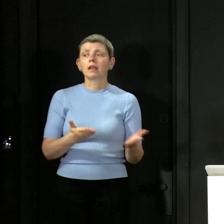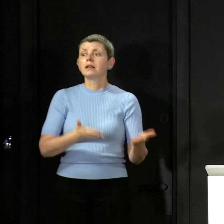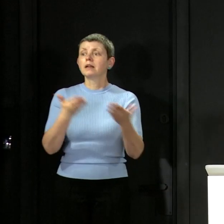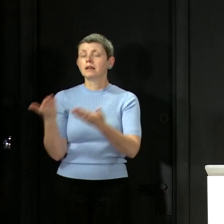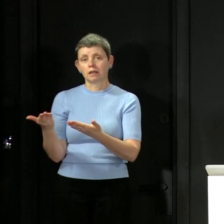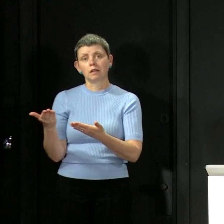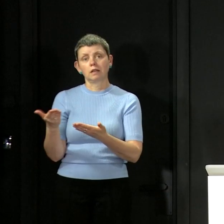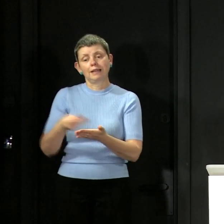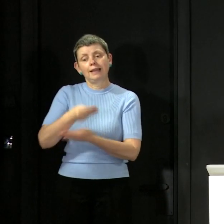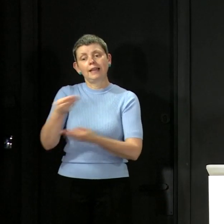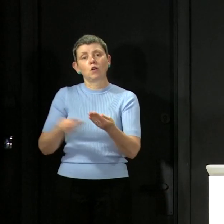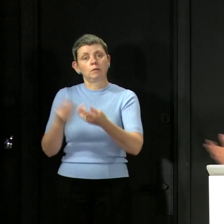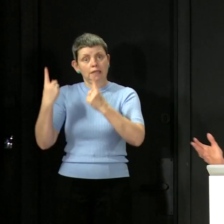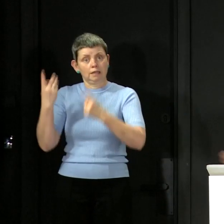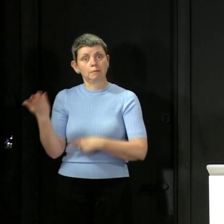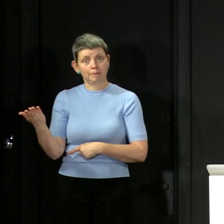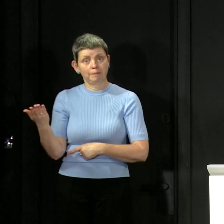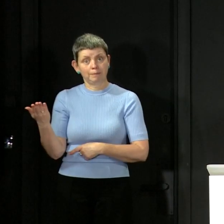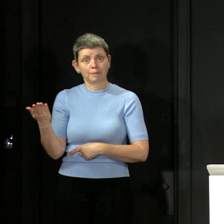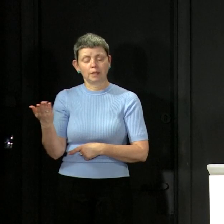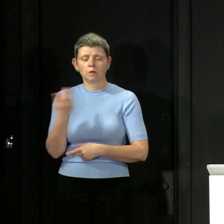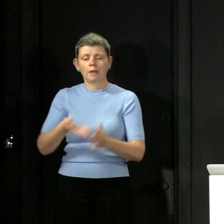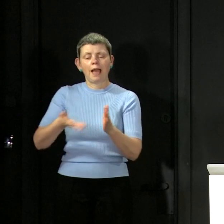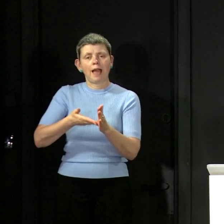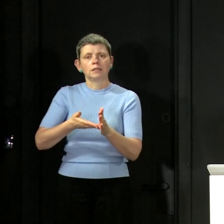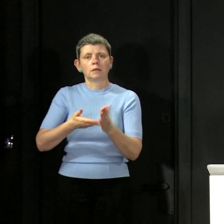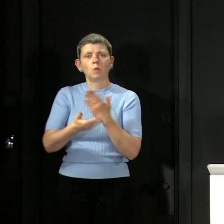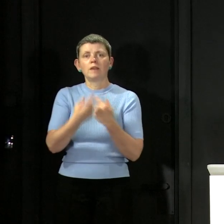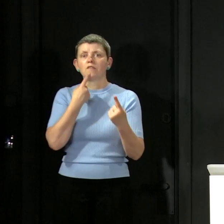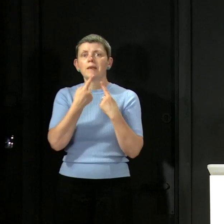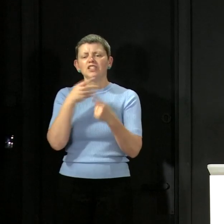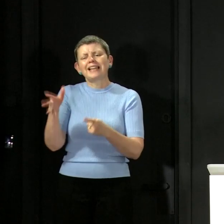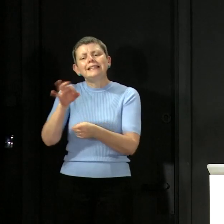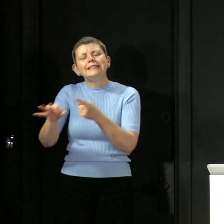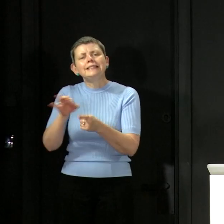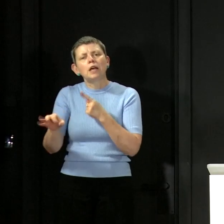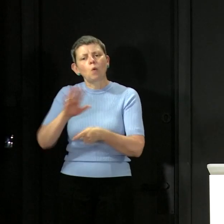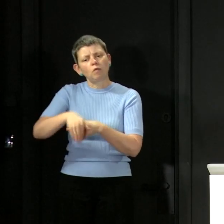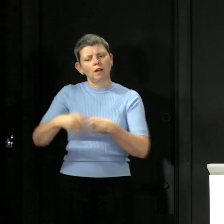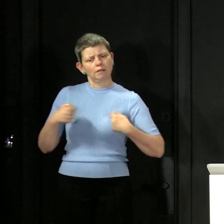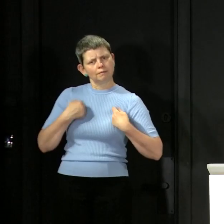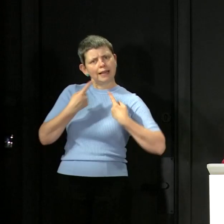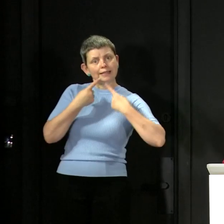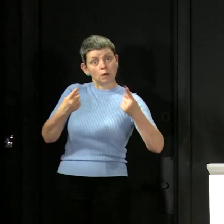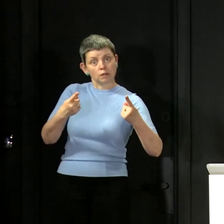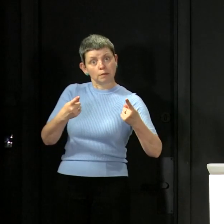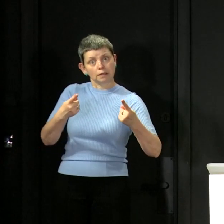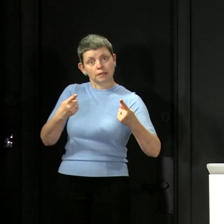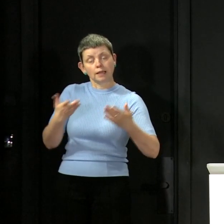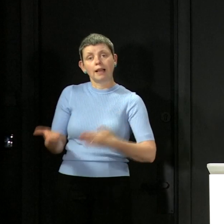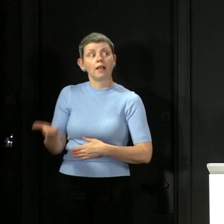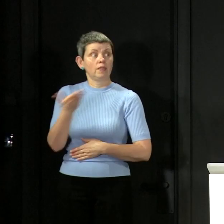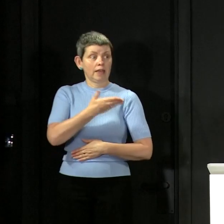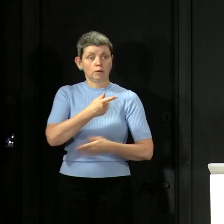now to the Economy Secretary to say a few words and give a bit more detail on the announcements I've touched upon before I hand over